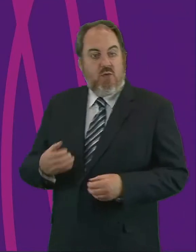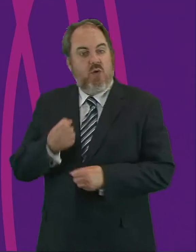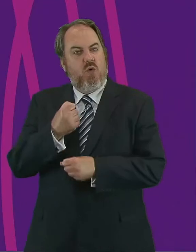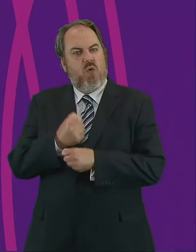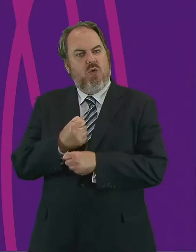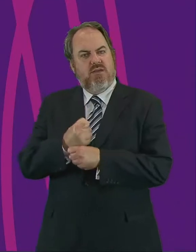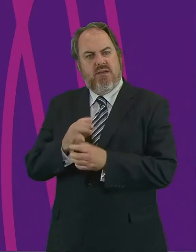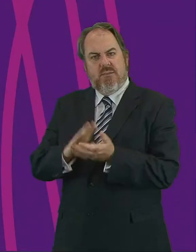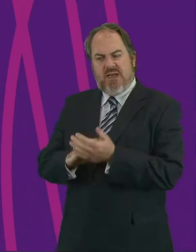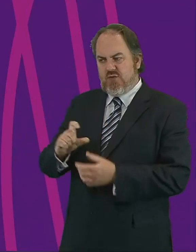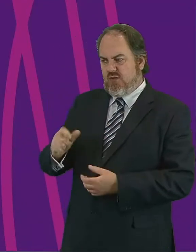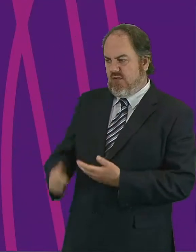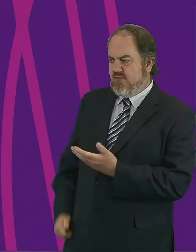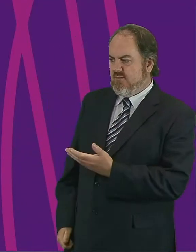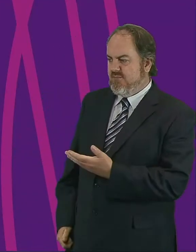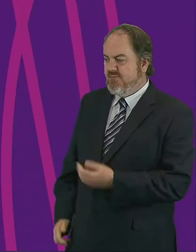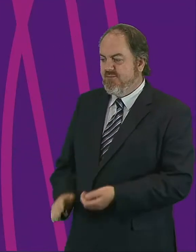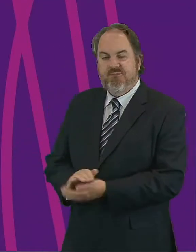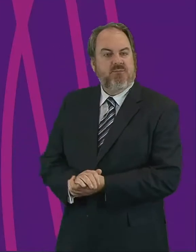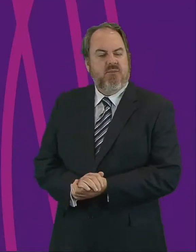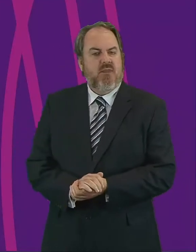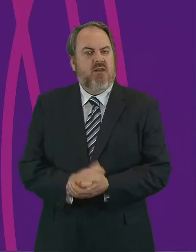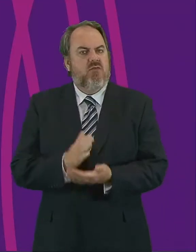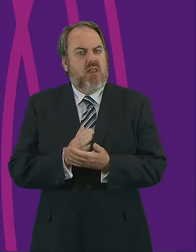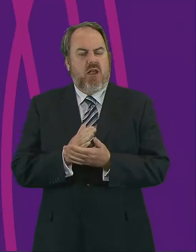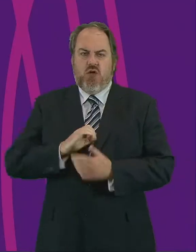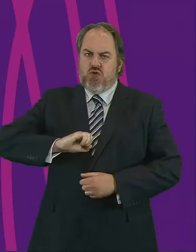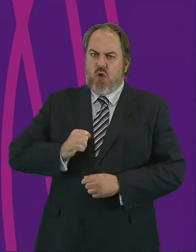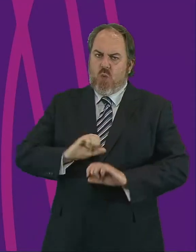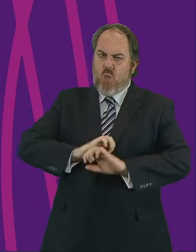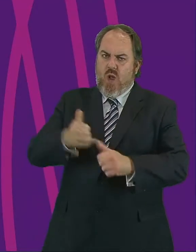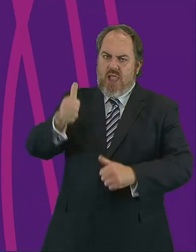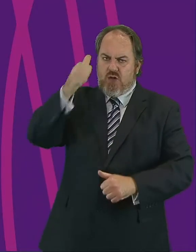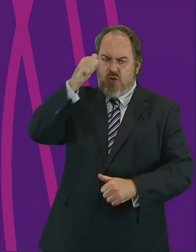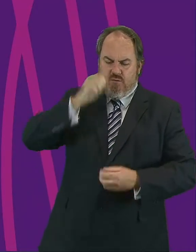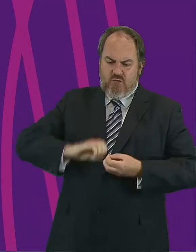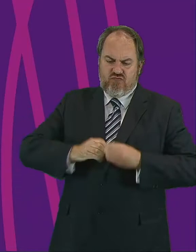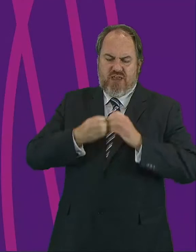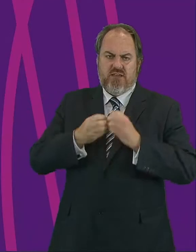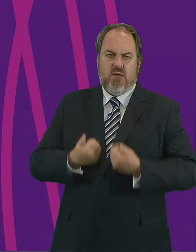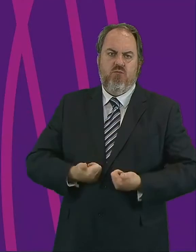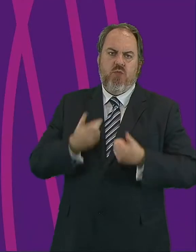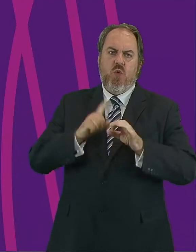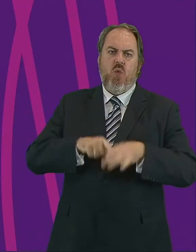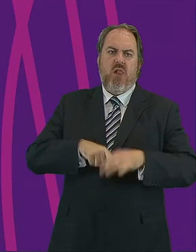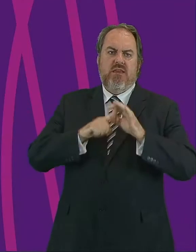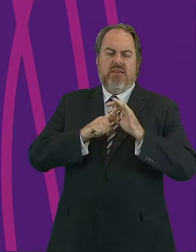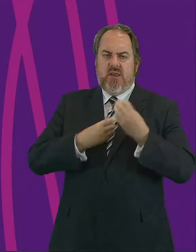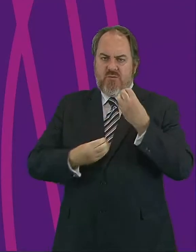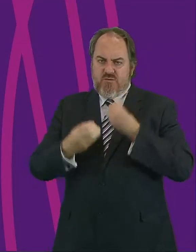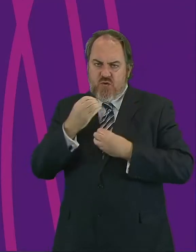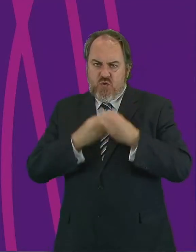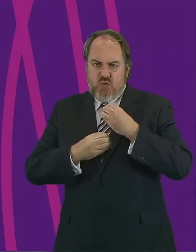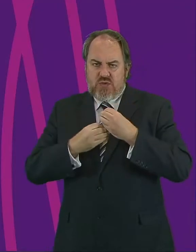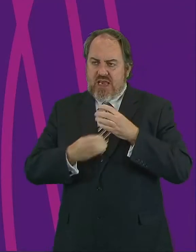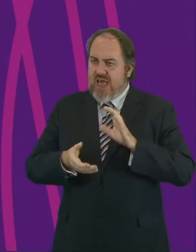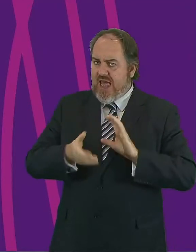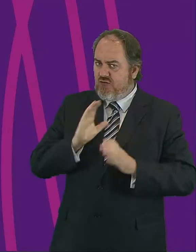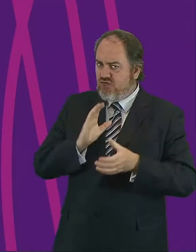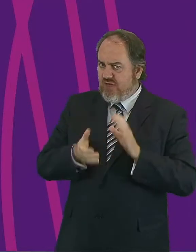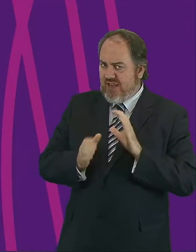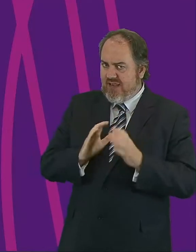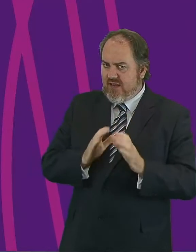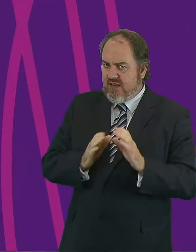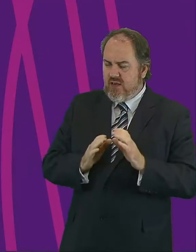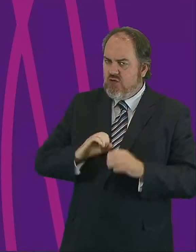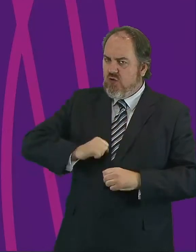is a world-leading food and drink sector which is renowned for its high quality. Much of the growth in the sector is down to its excellent reputation.